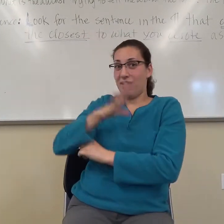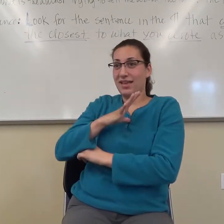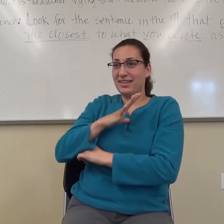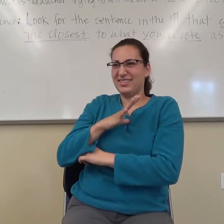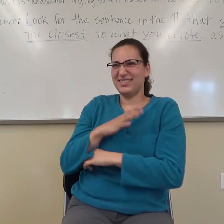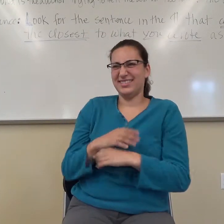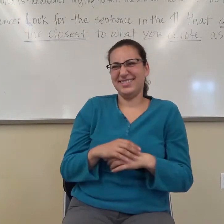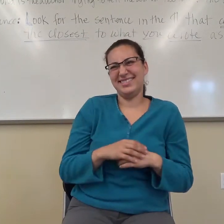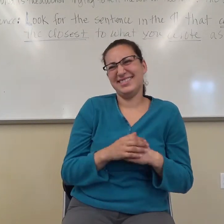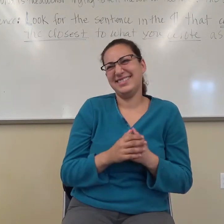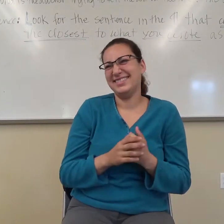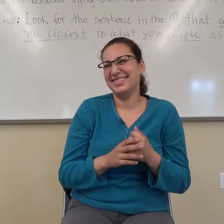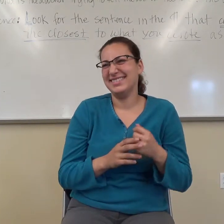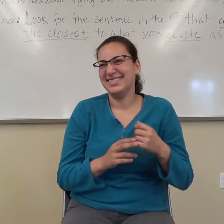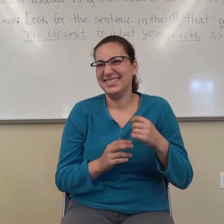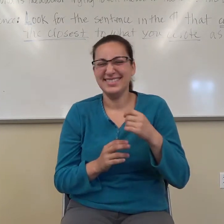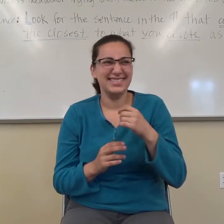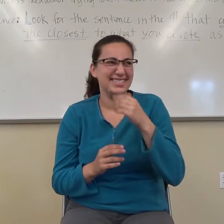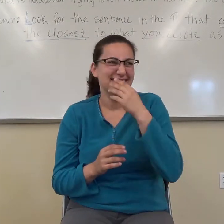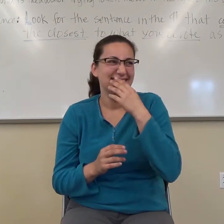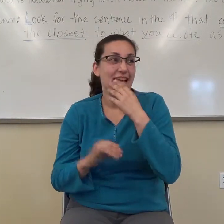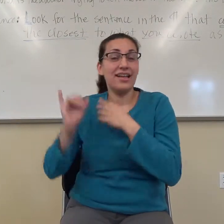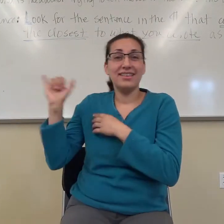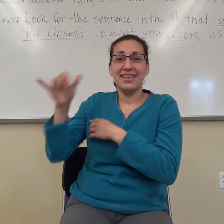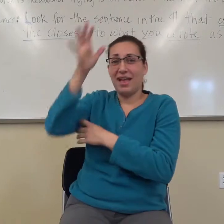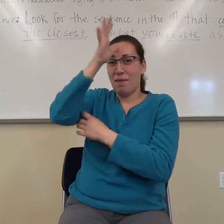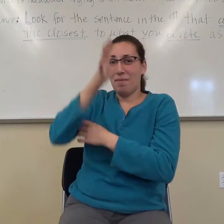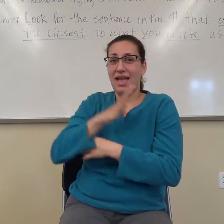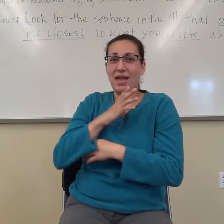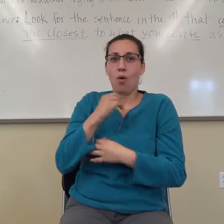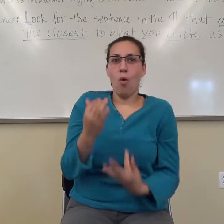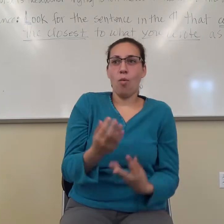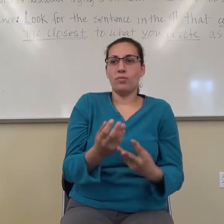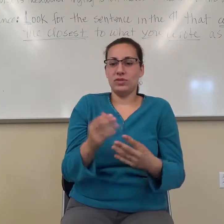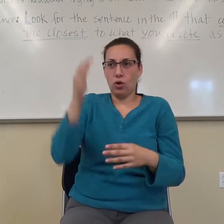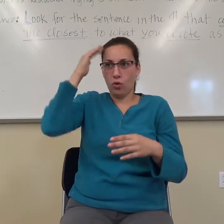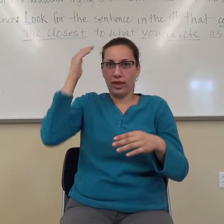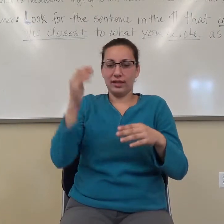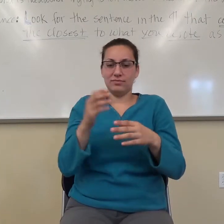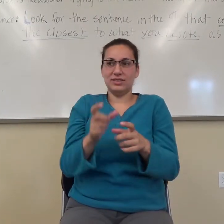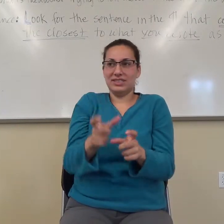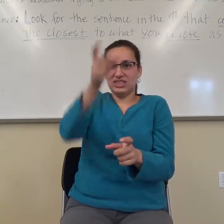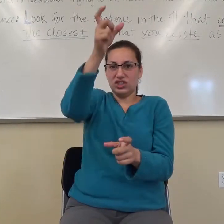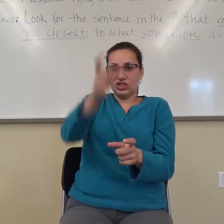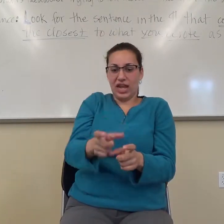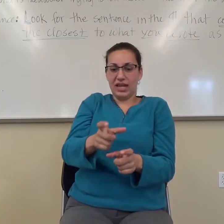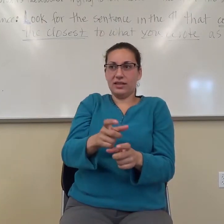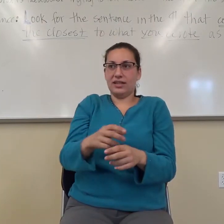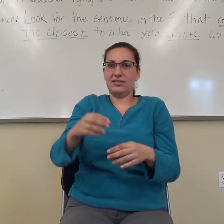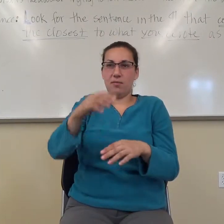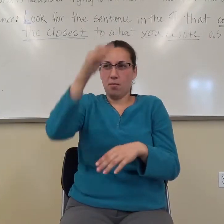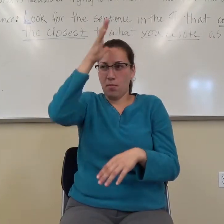mean? He was a witch. Well, that was a punishment that they used to